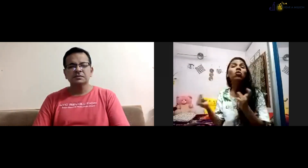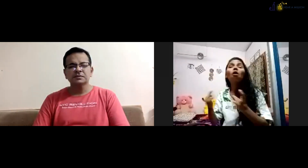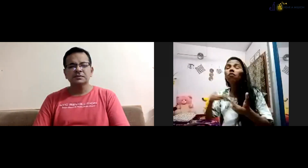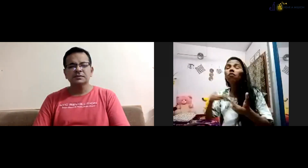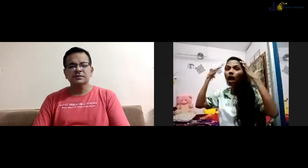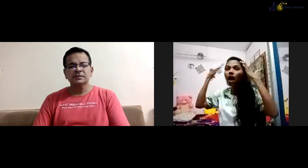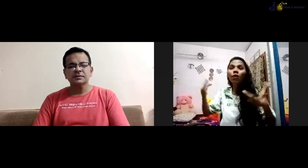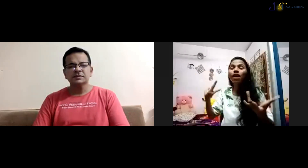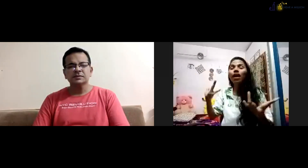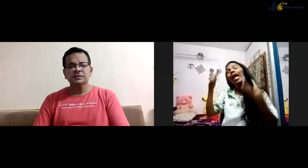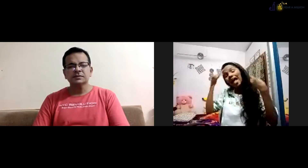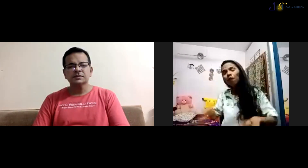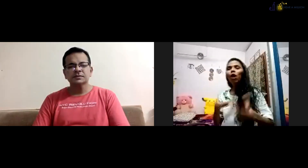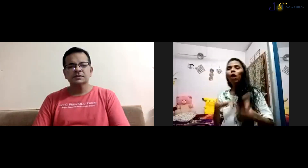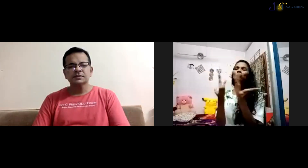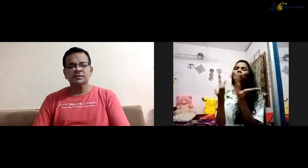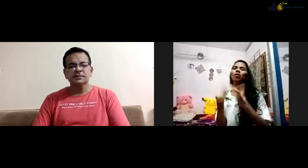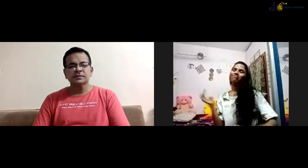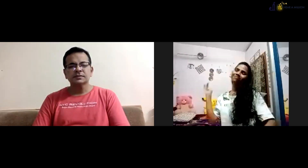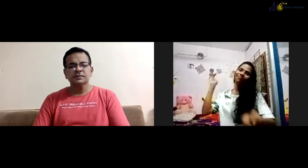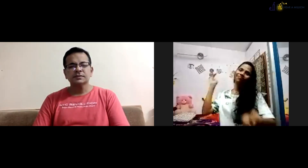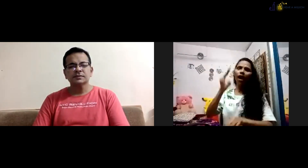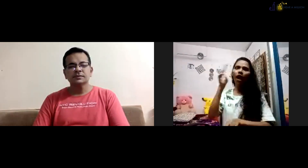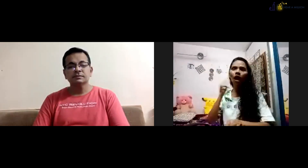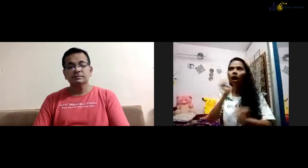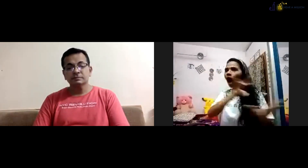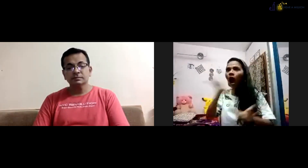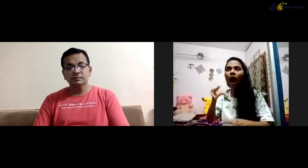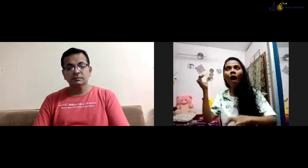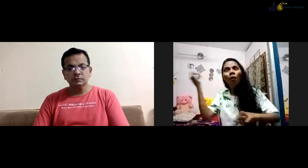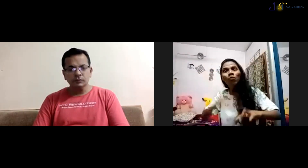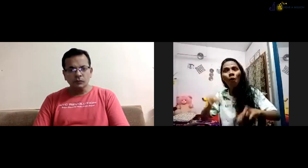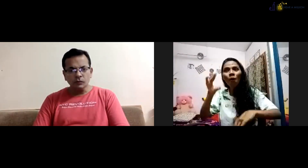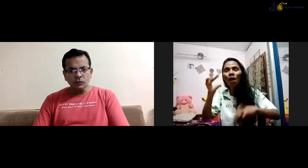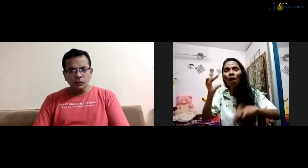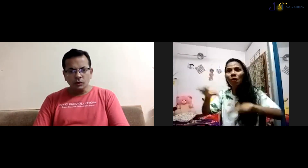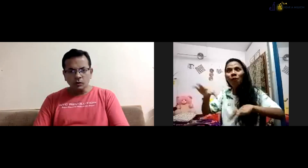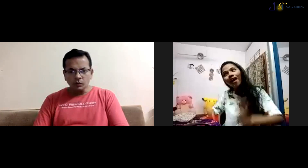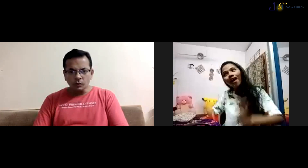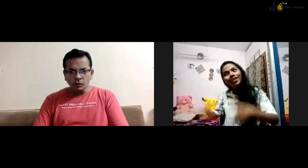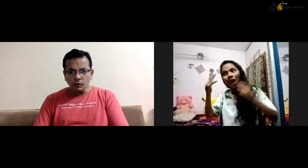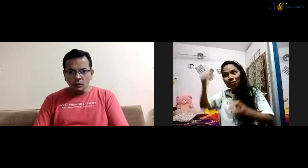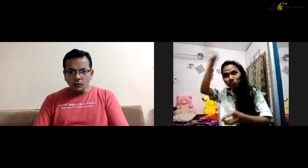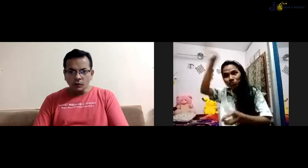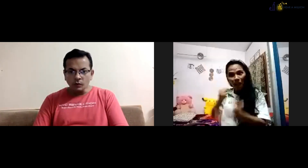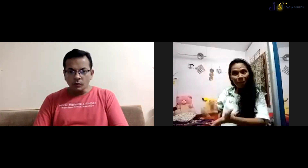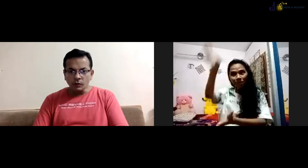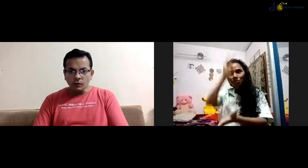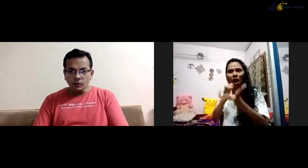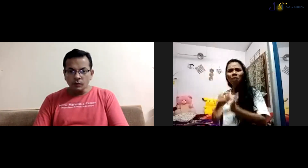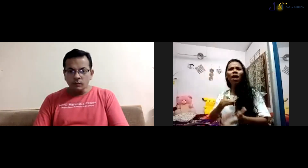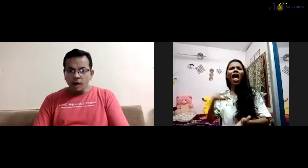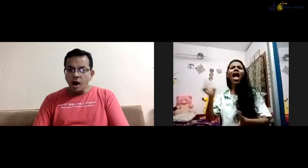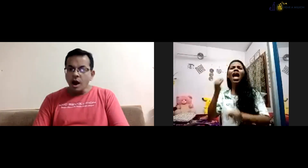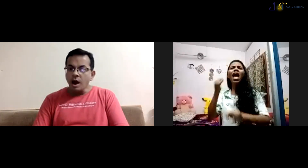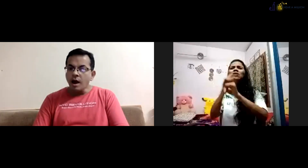time. But I didn't know how to resolve the things. So deaf people were saying, "Oh, you have the artificial